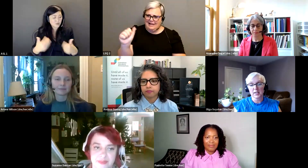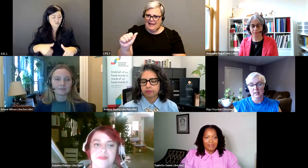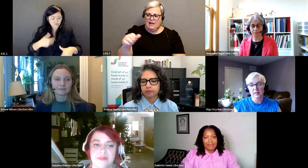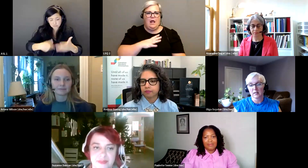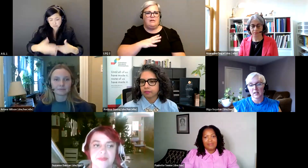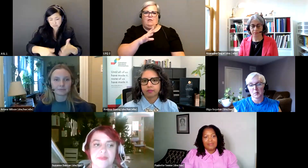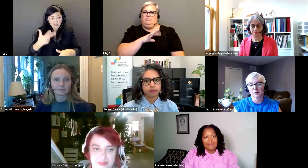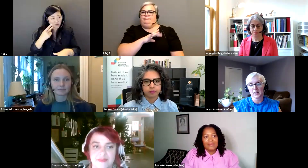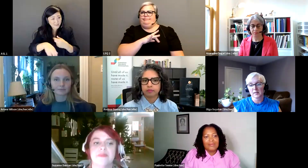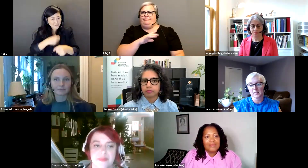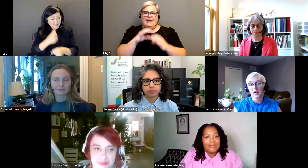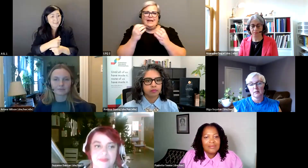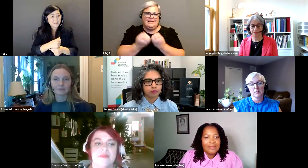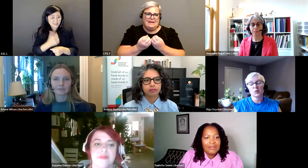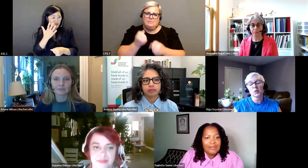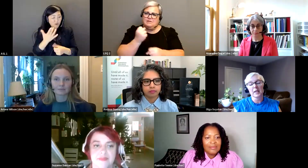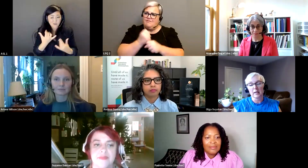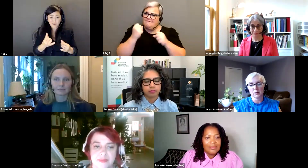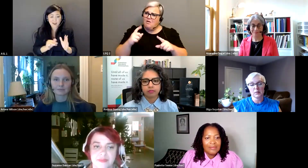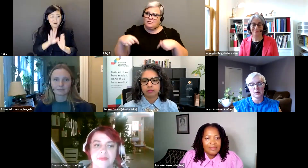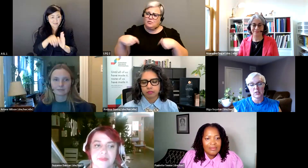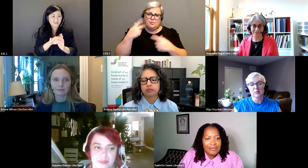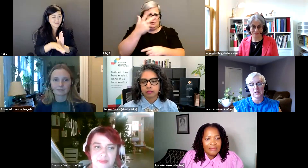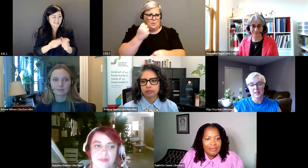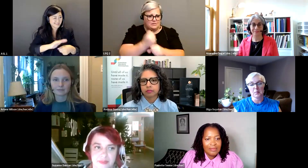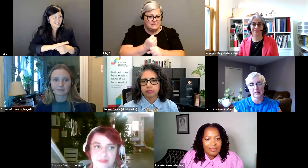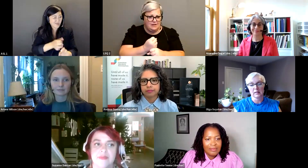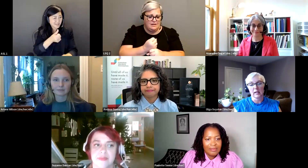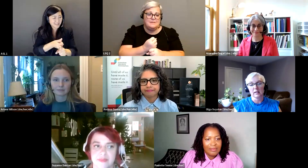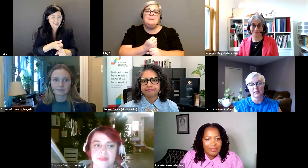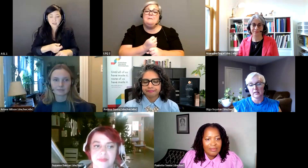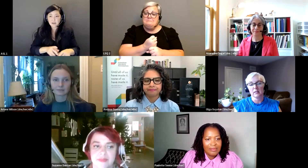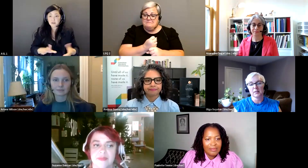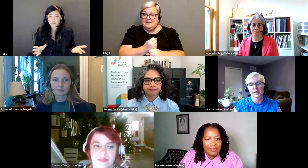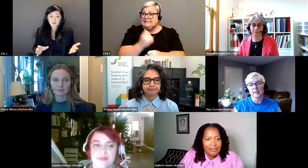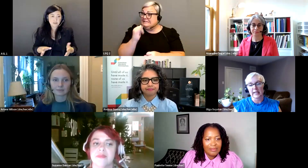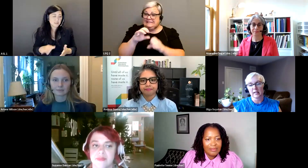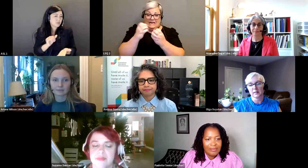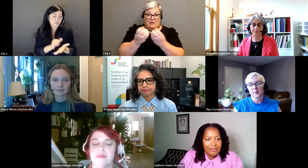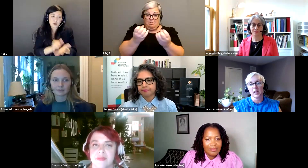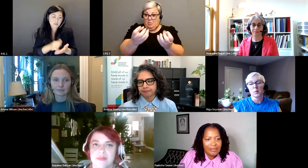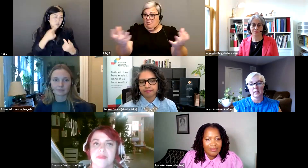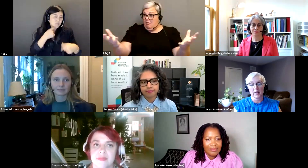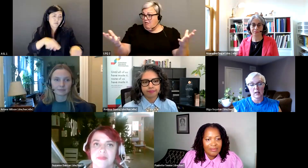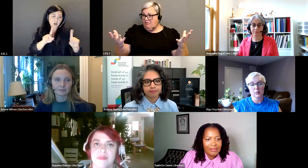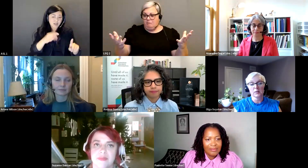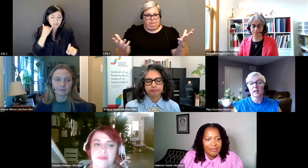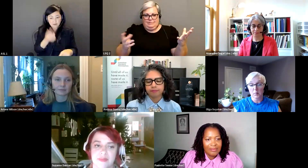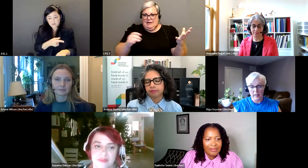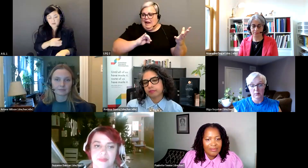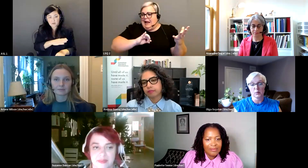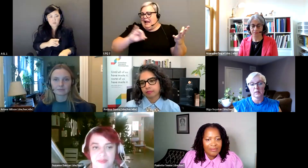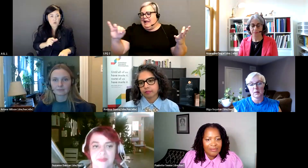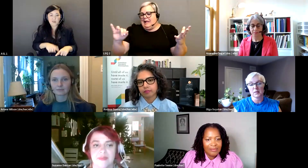last 3 years at the time of flux. We would not be able to achieve this impact if they didn't facilitate it. We are thankful